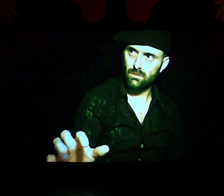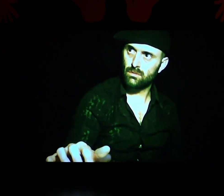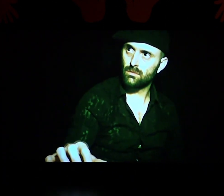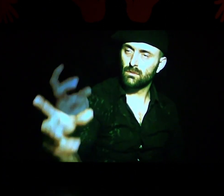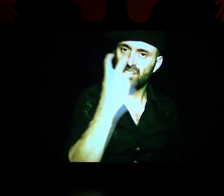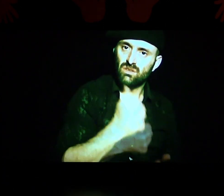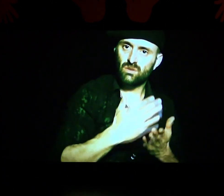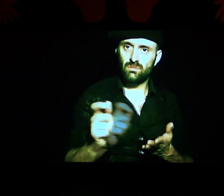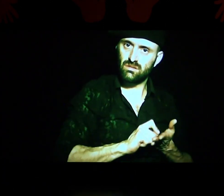And the speech therapist?